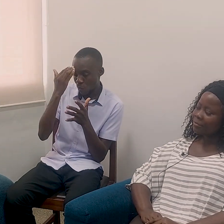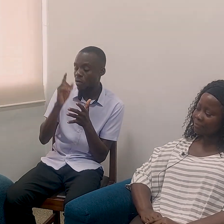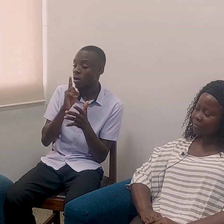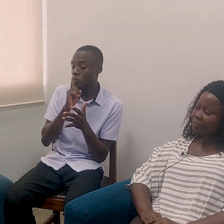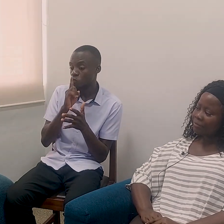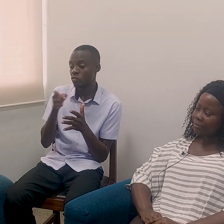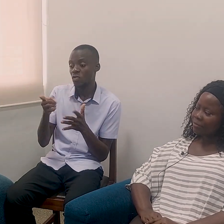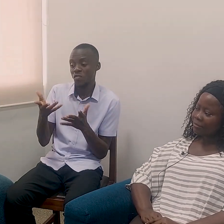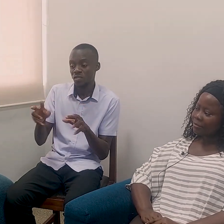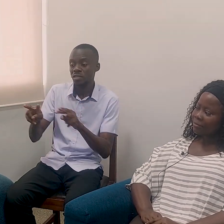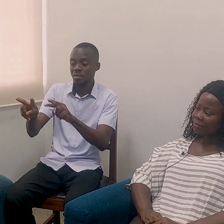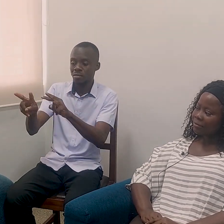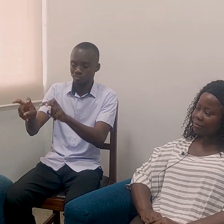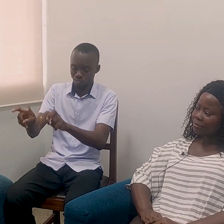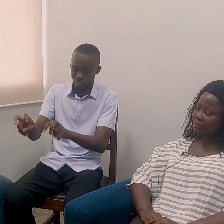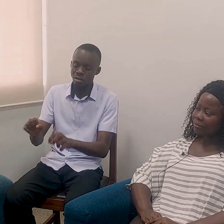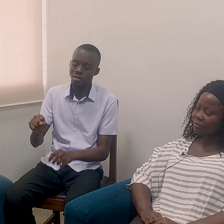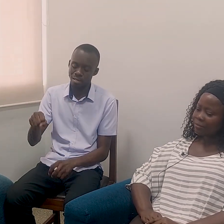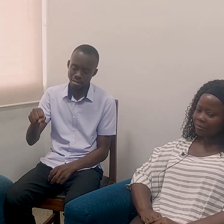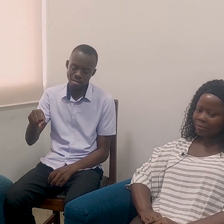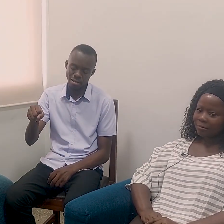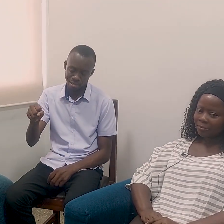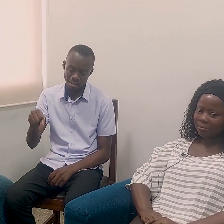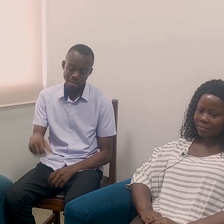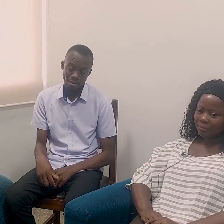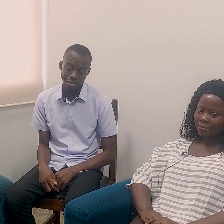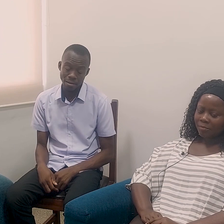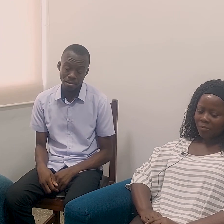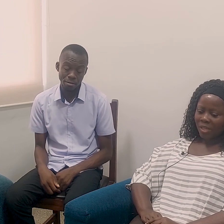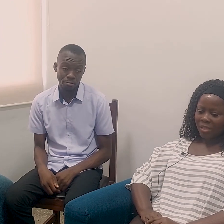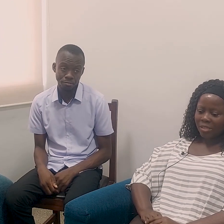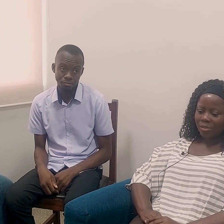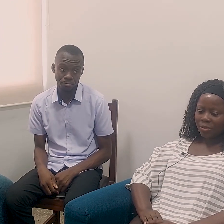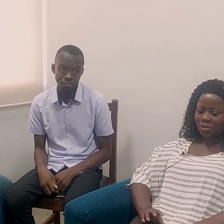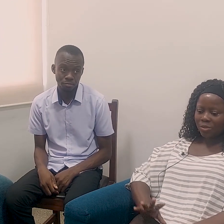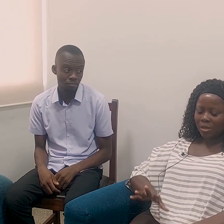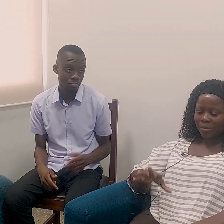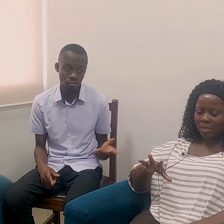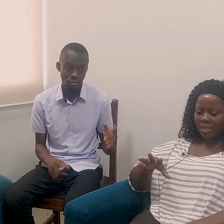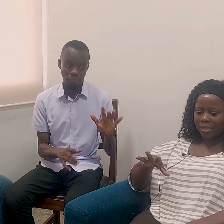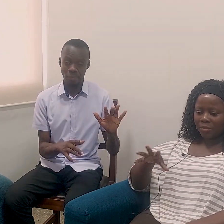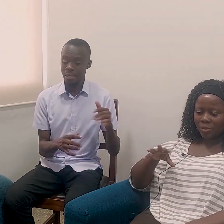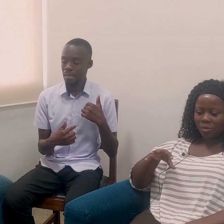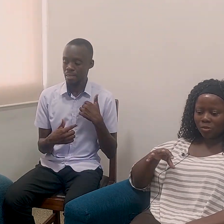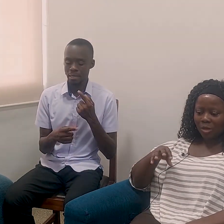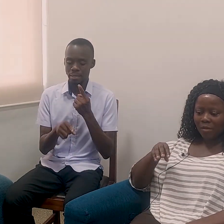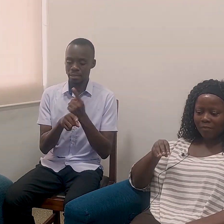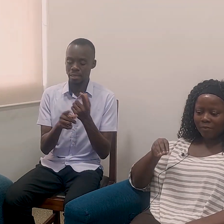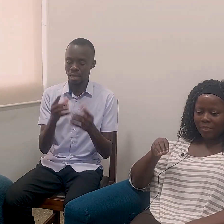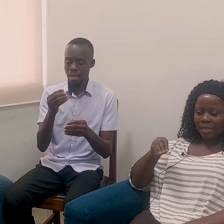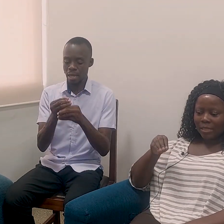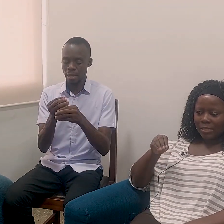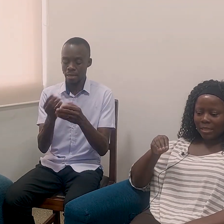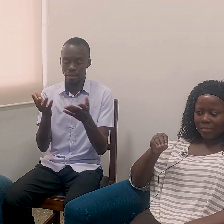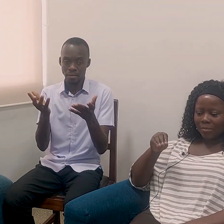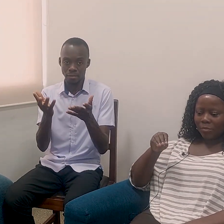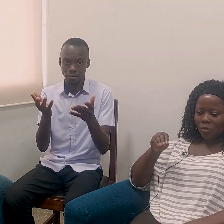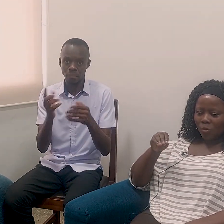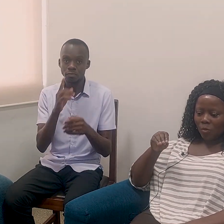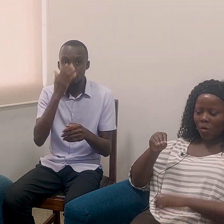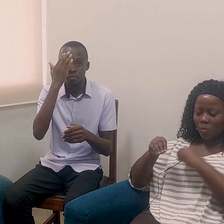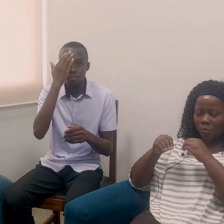diagnosed. Effects there, that's when you are diagnosed with the disorder. I just want to comment that we also have